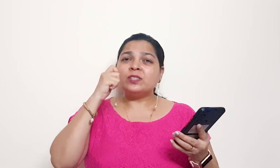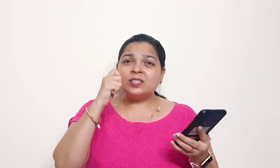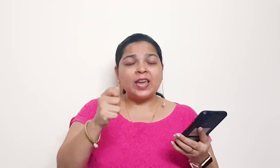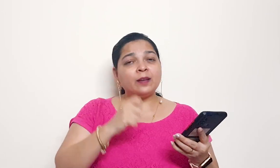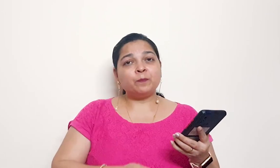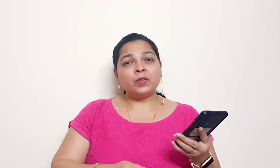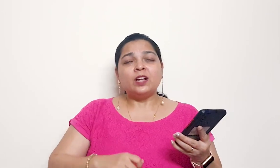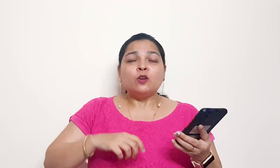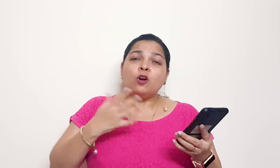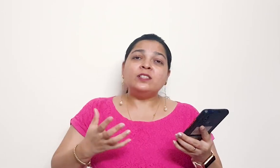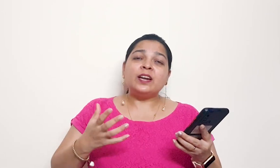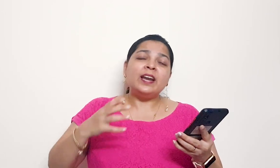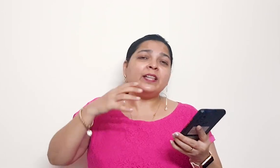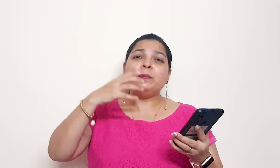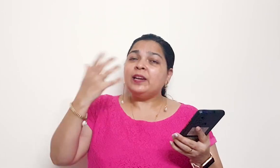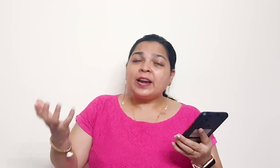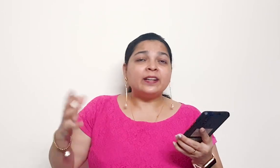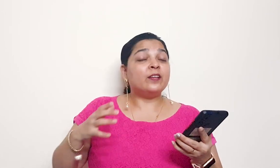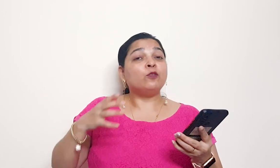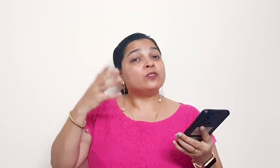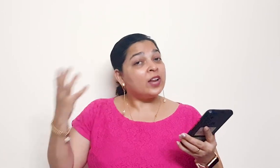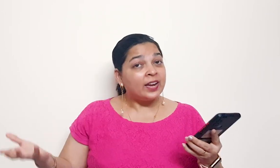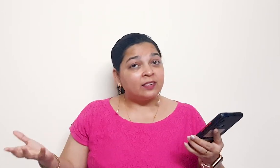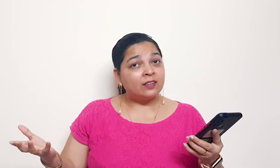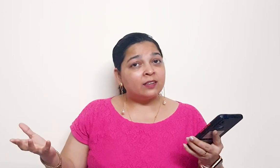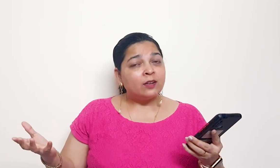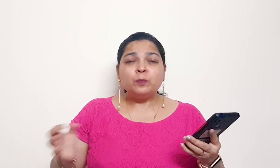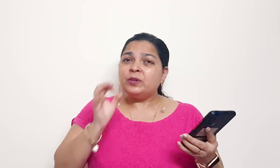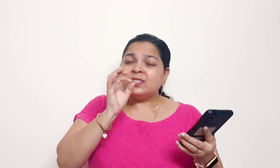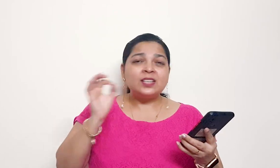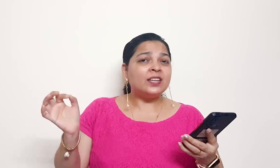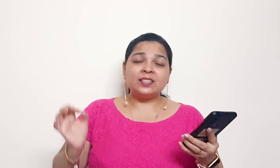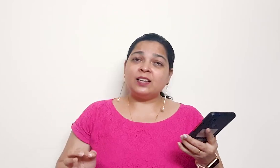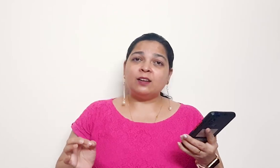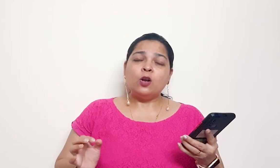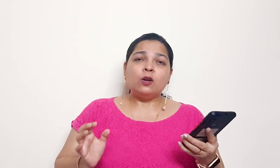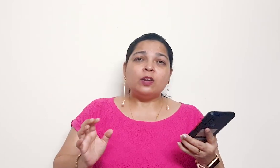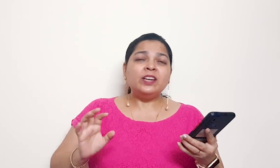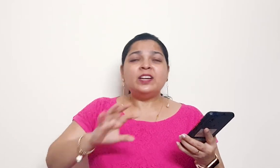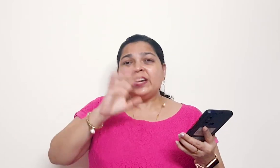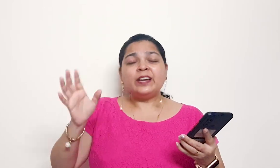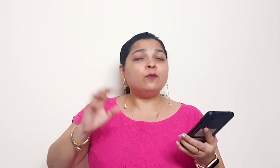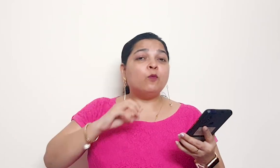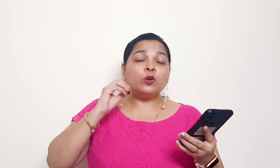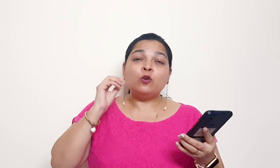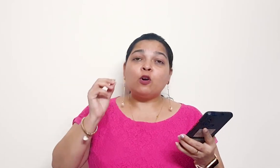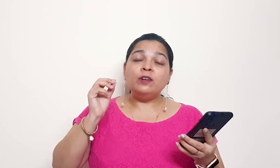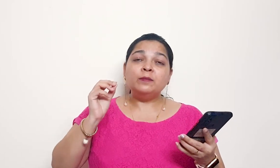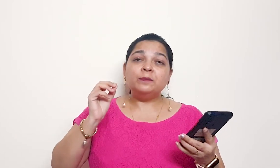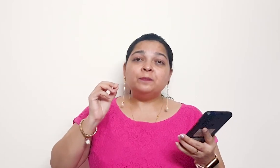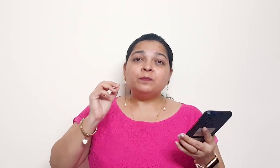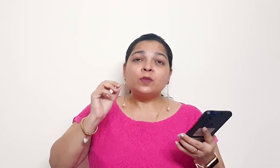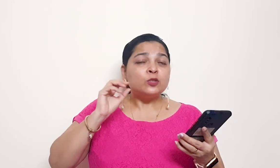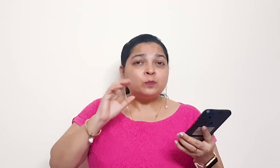what you are seeing. God said, "Let there be light," and there was light. precisely. It created what